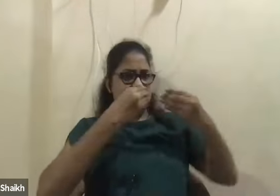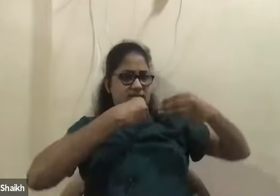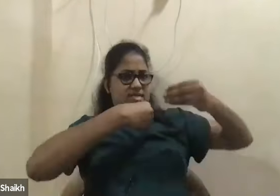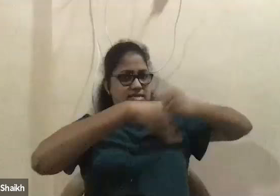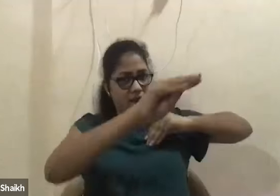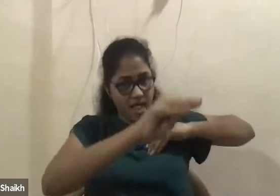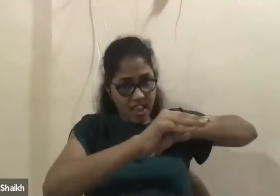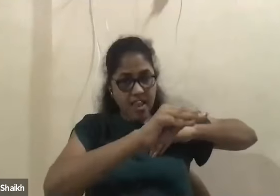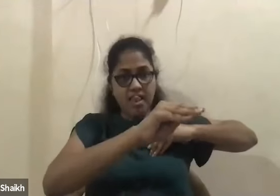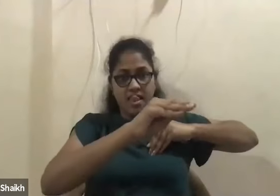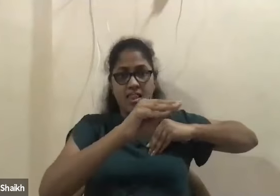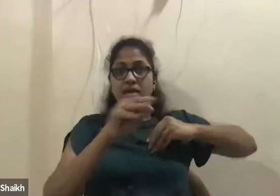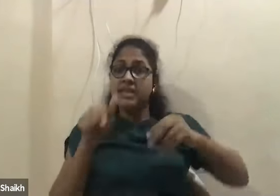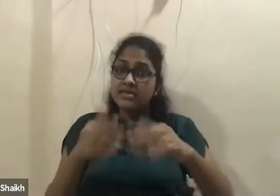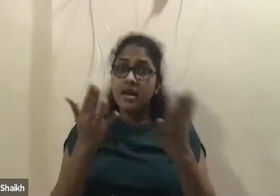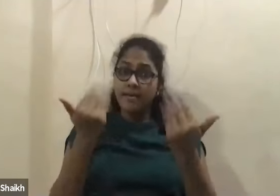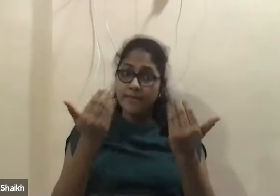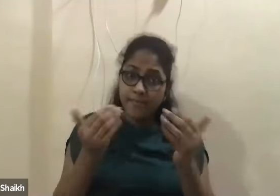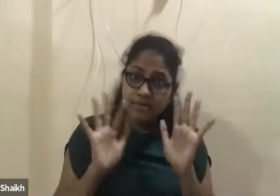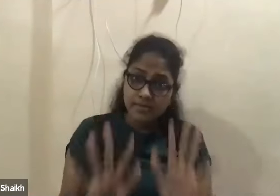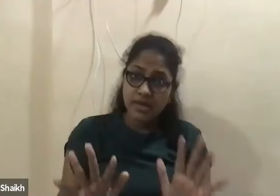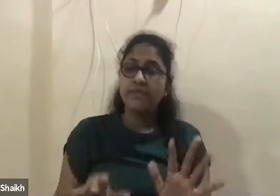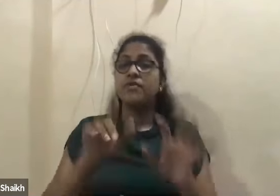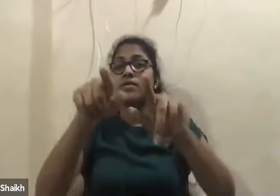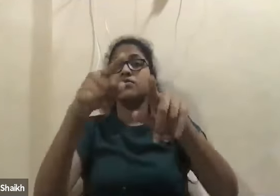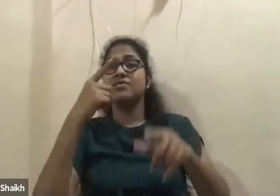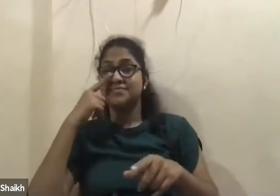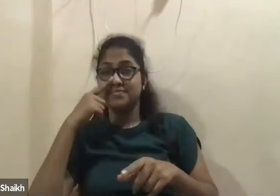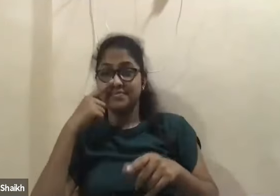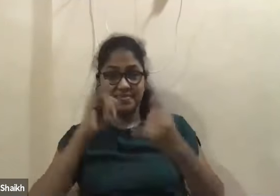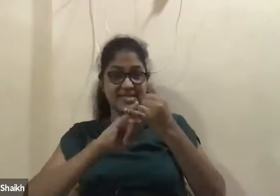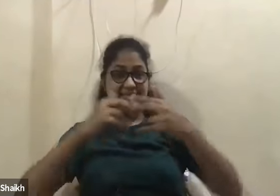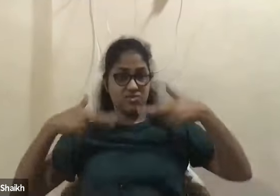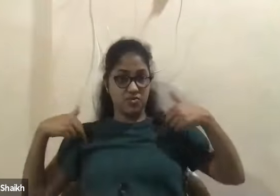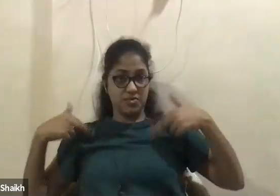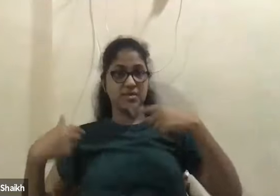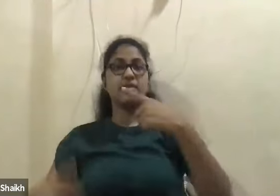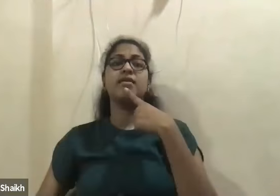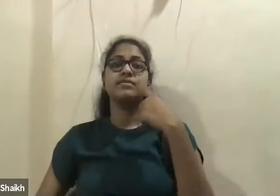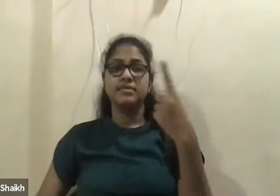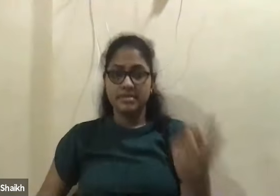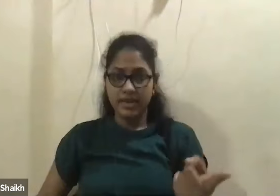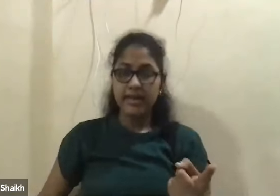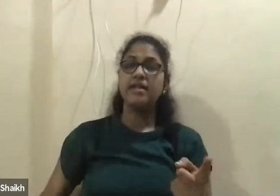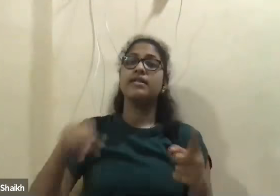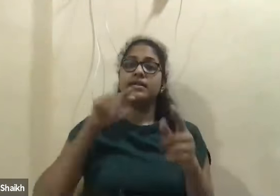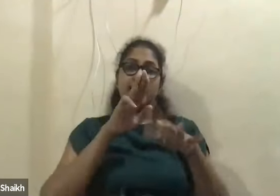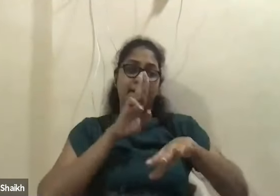be possible? Okay, so as trustees, you can always